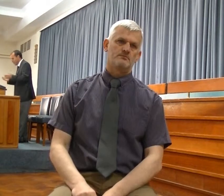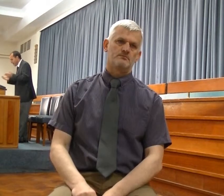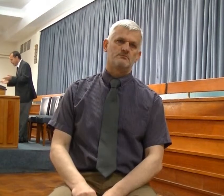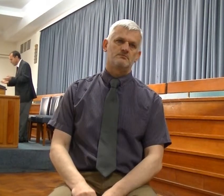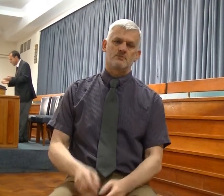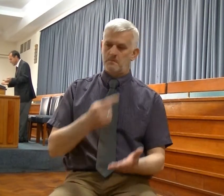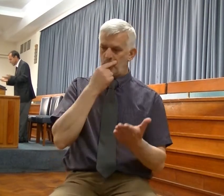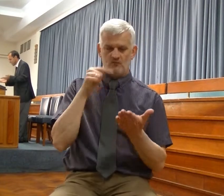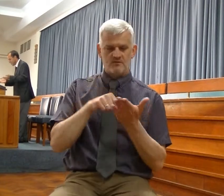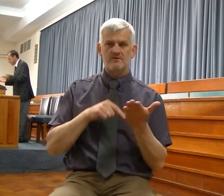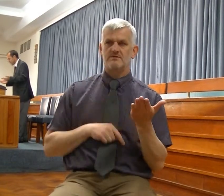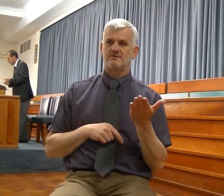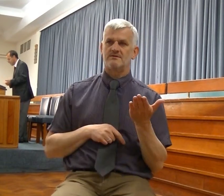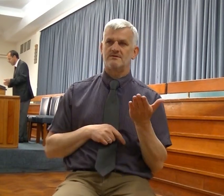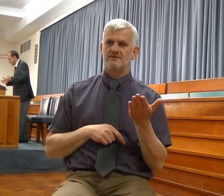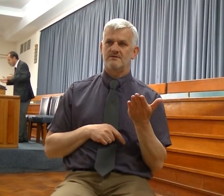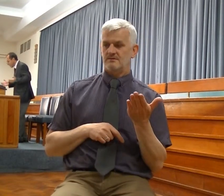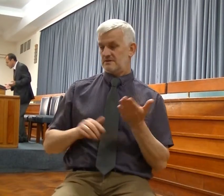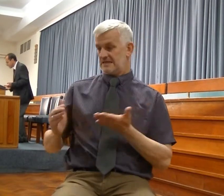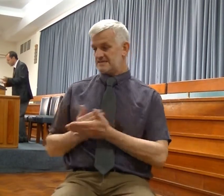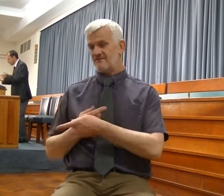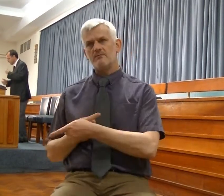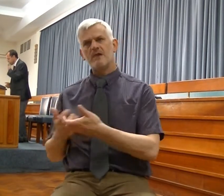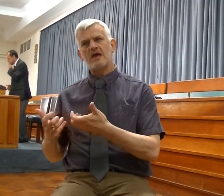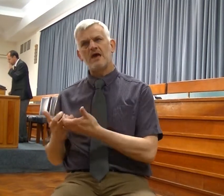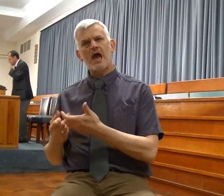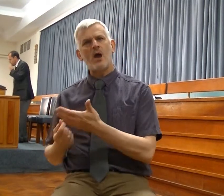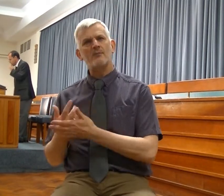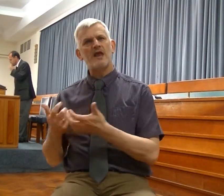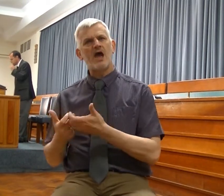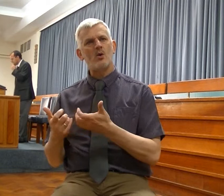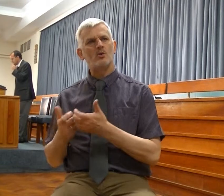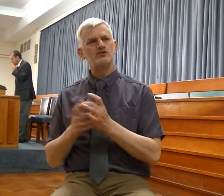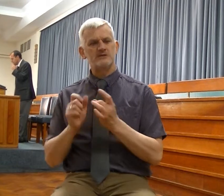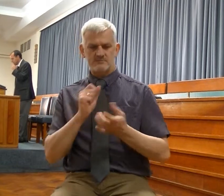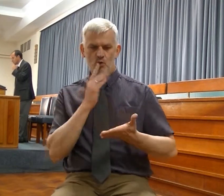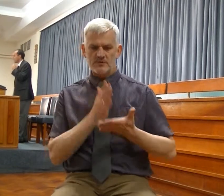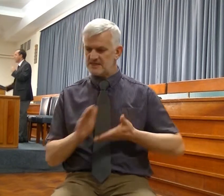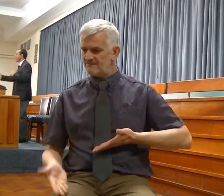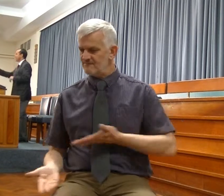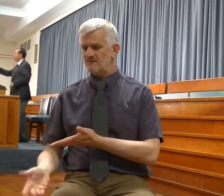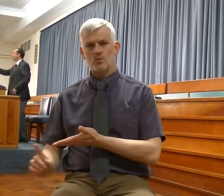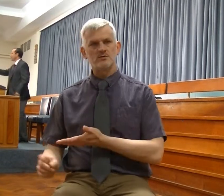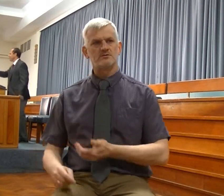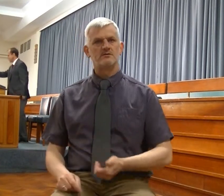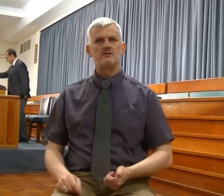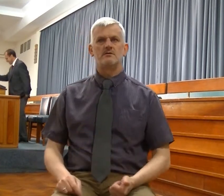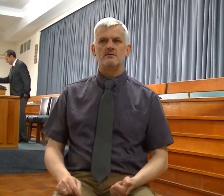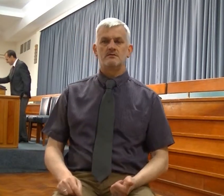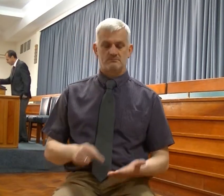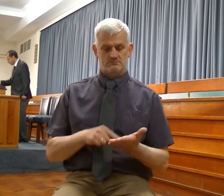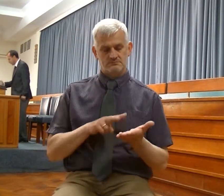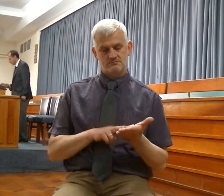in this situation. So how did his salvation happen? And what are the promises the Lord Jesus Christ gave him? And